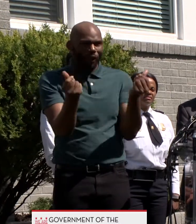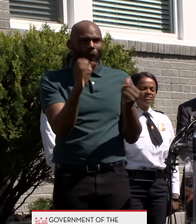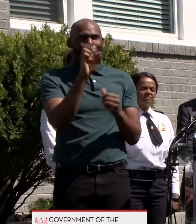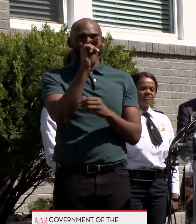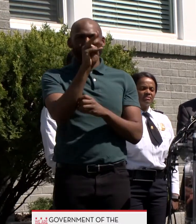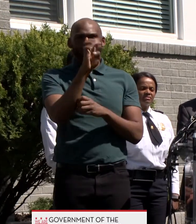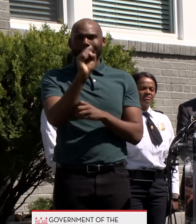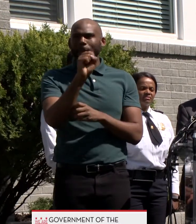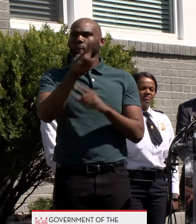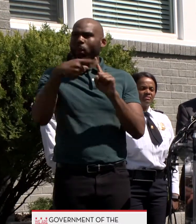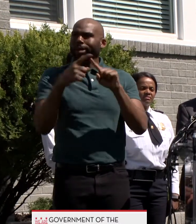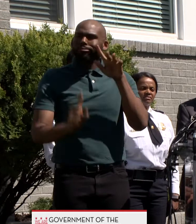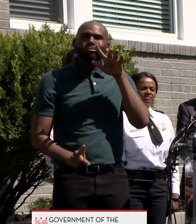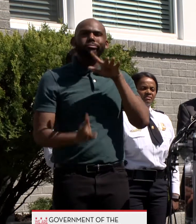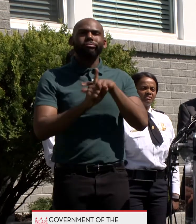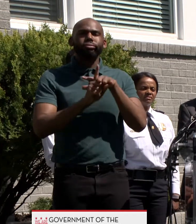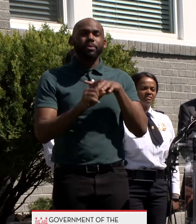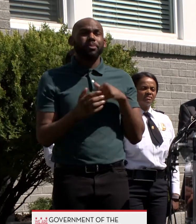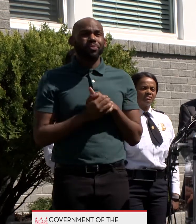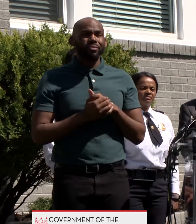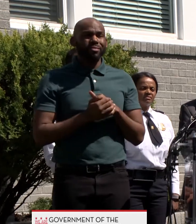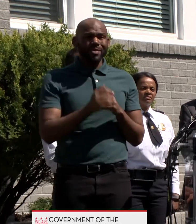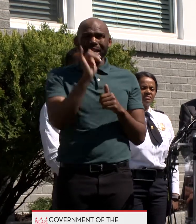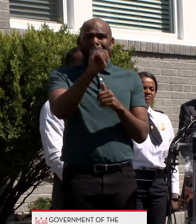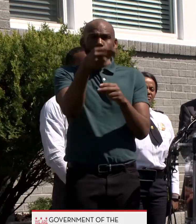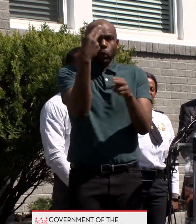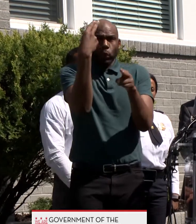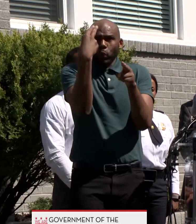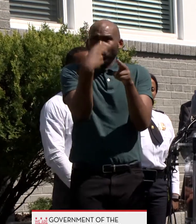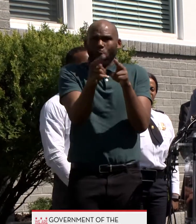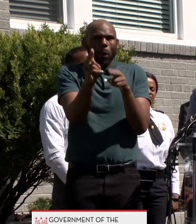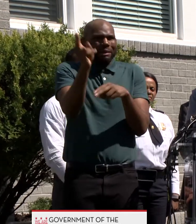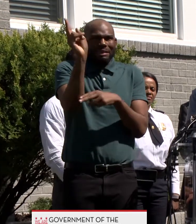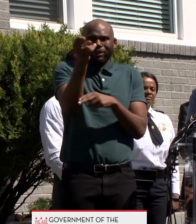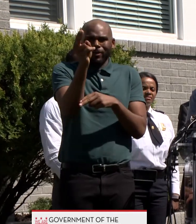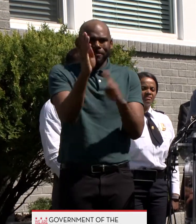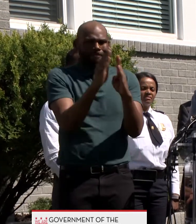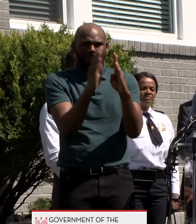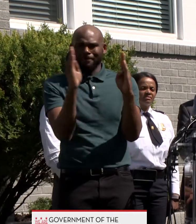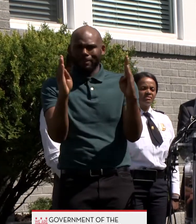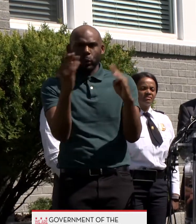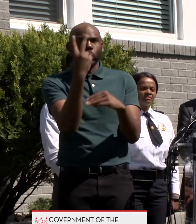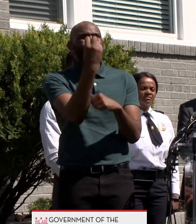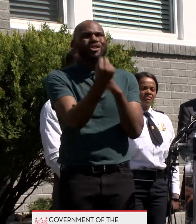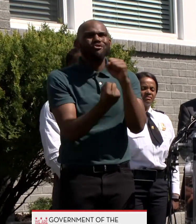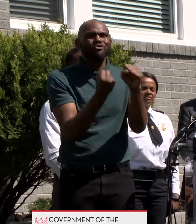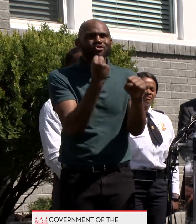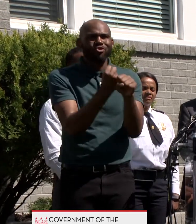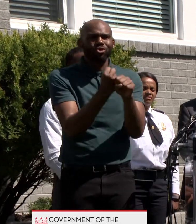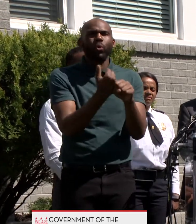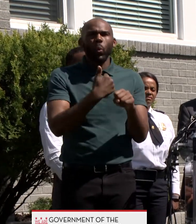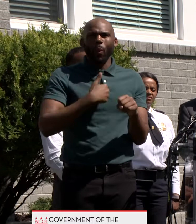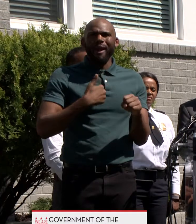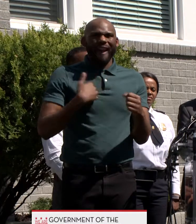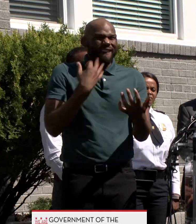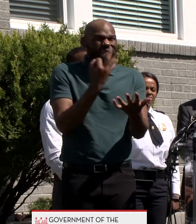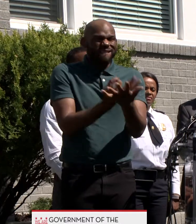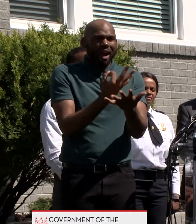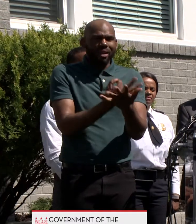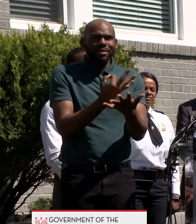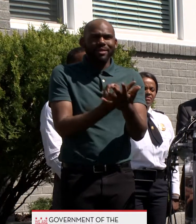when it happens. And so, just in that short history, just 2 years, we have